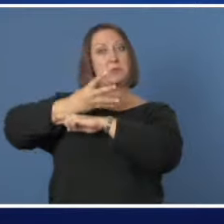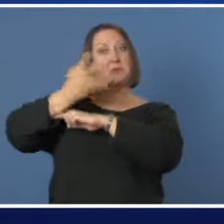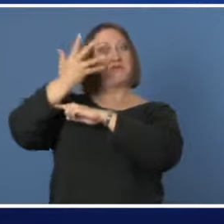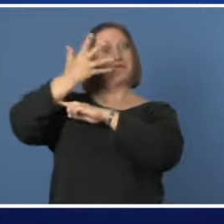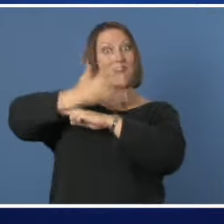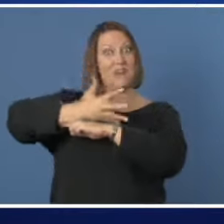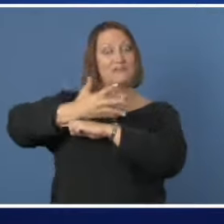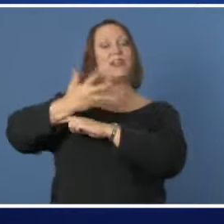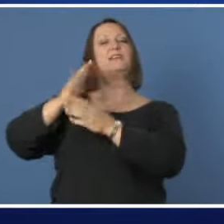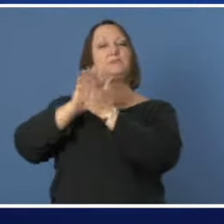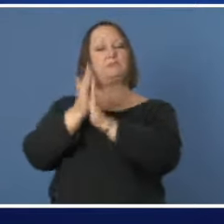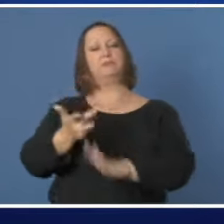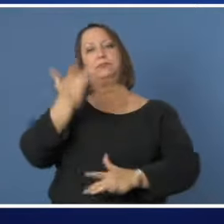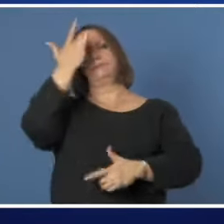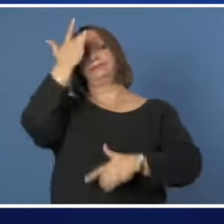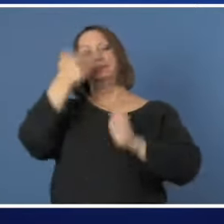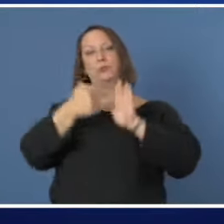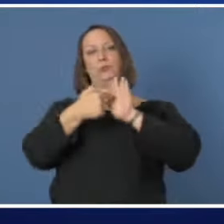bacteria.